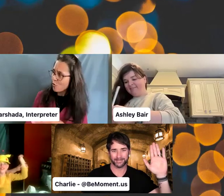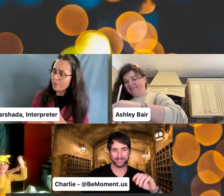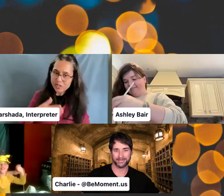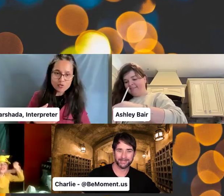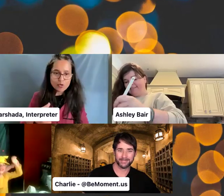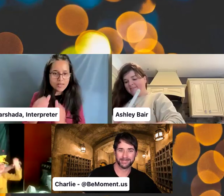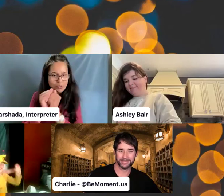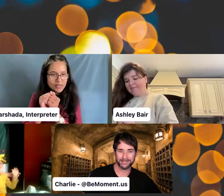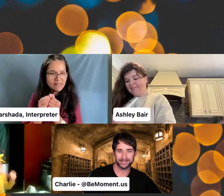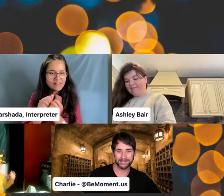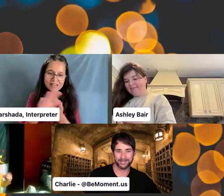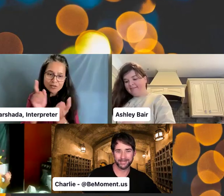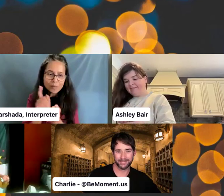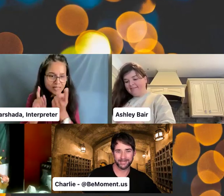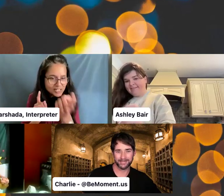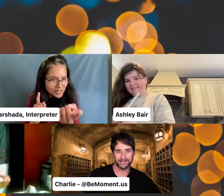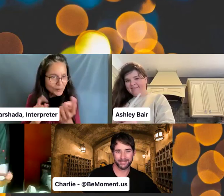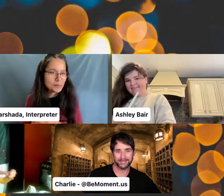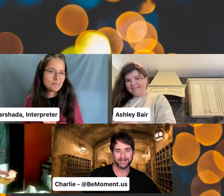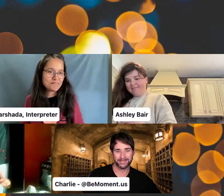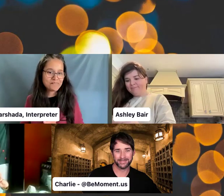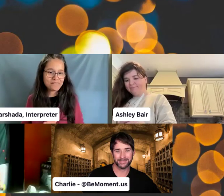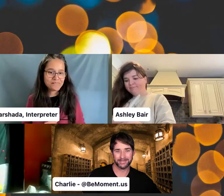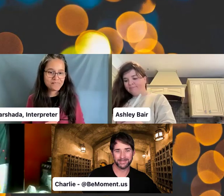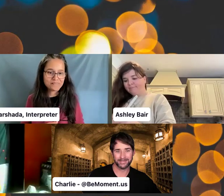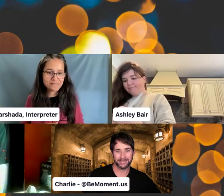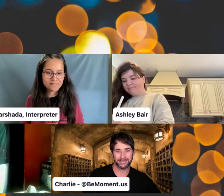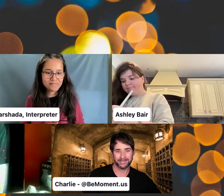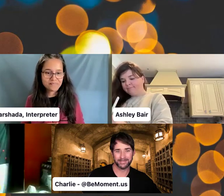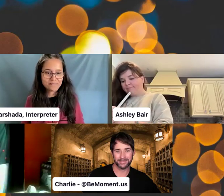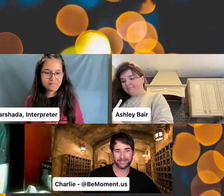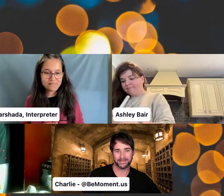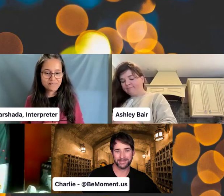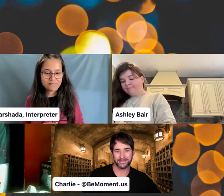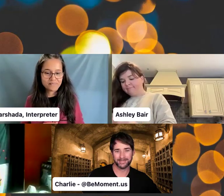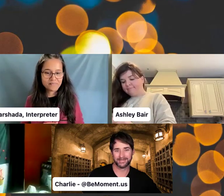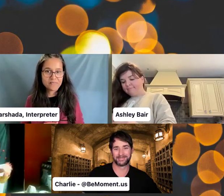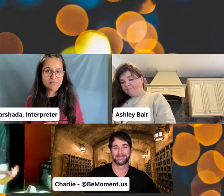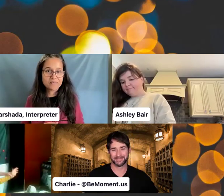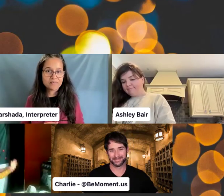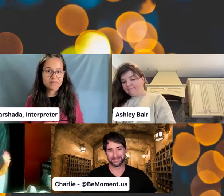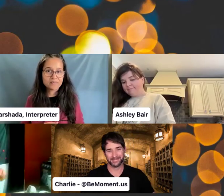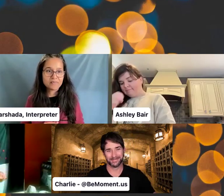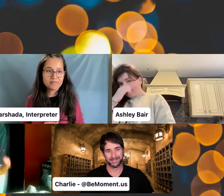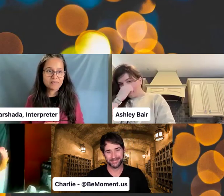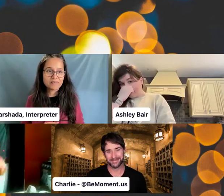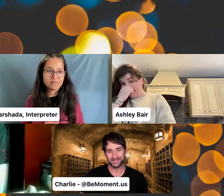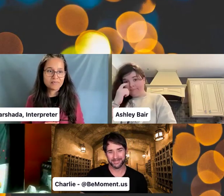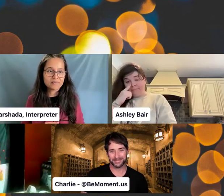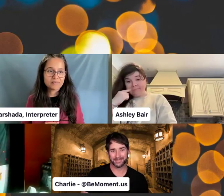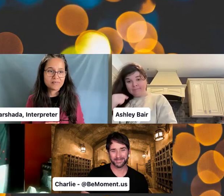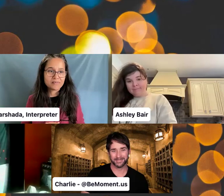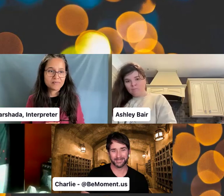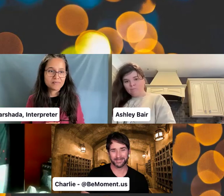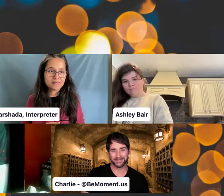you. It was great. And good luck on your rice impression. And my recent,